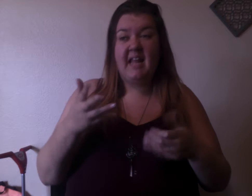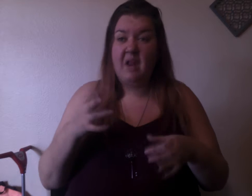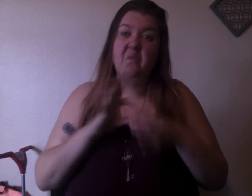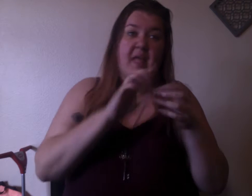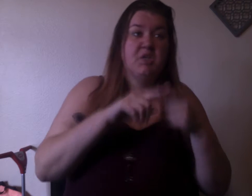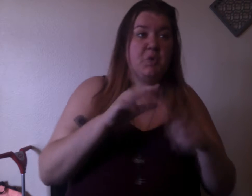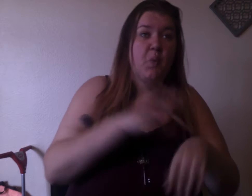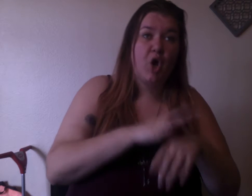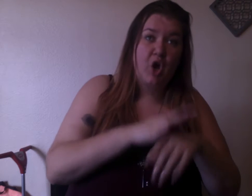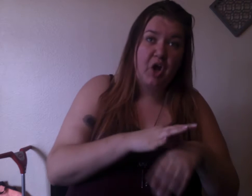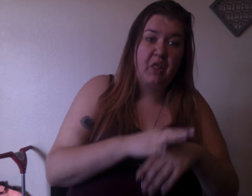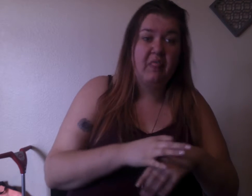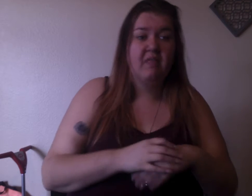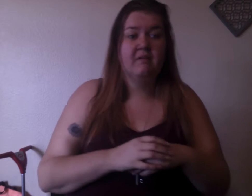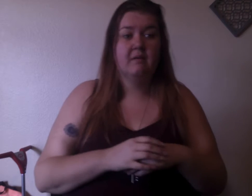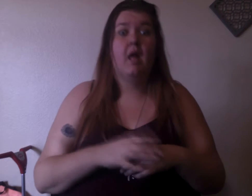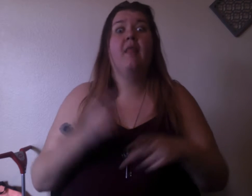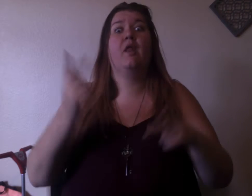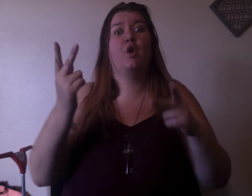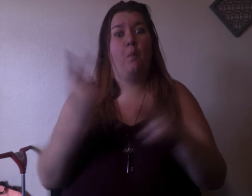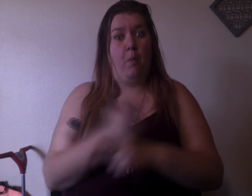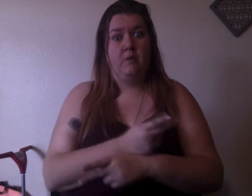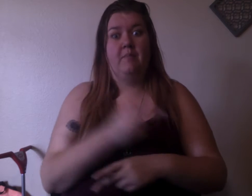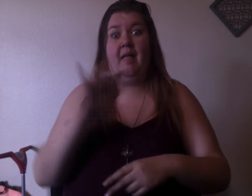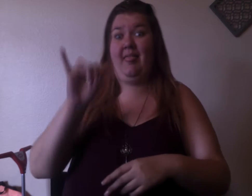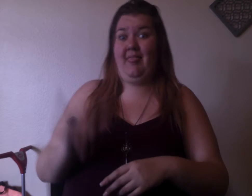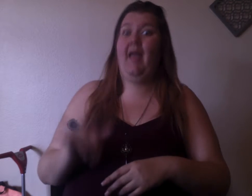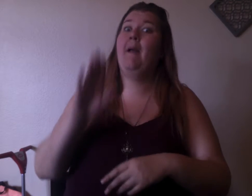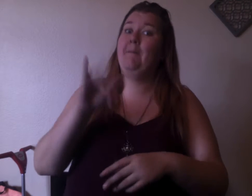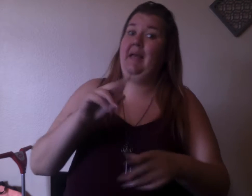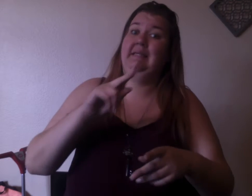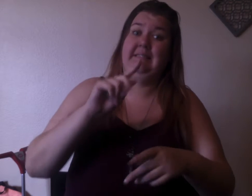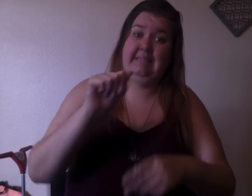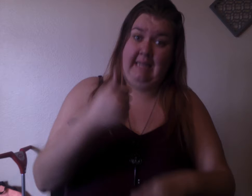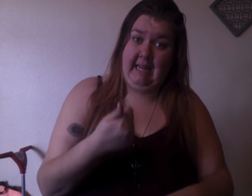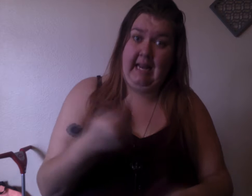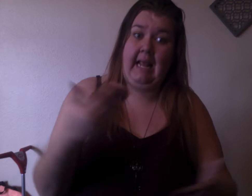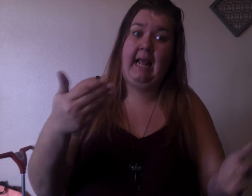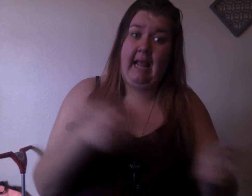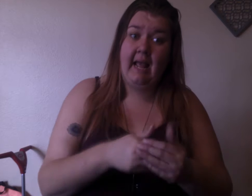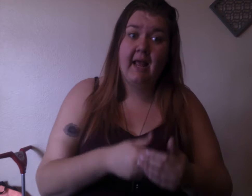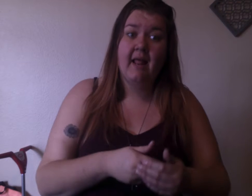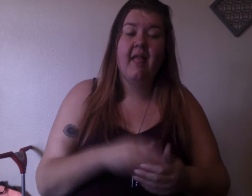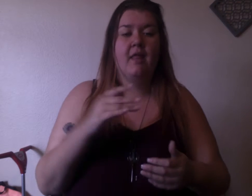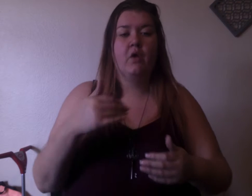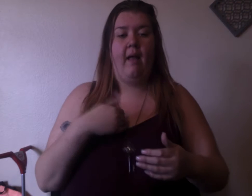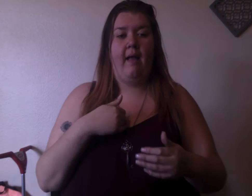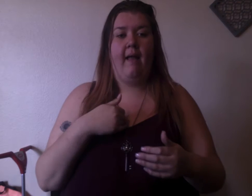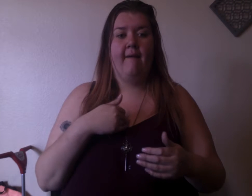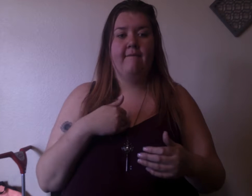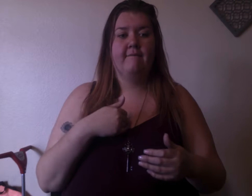Earth. Now, you multiply the diameter of Earth times 10, and you get to the diameter of